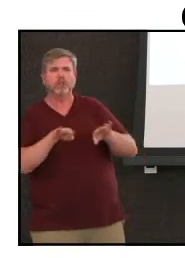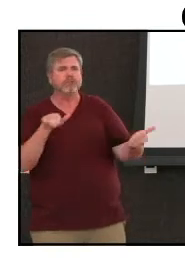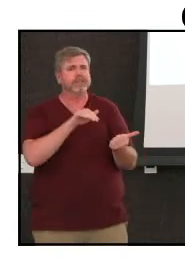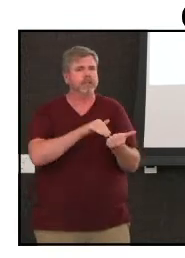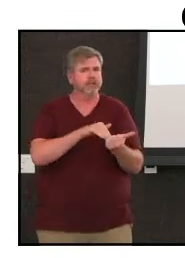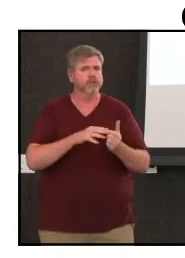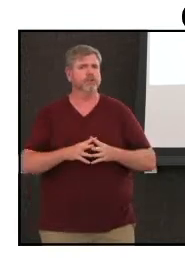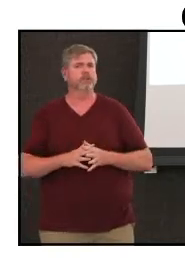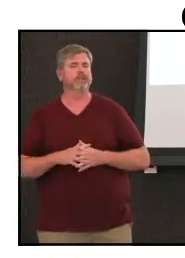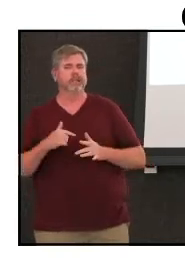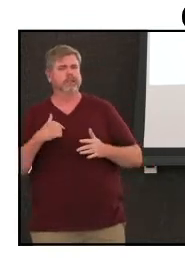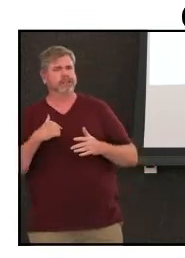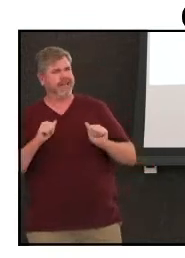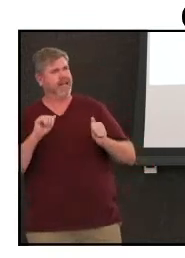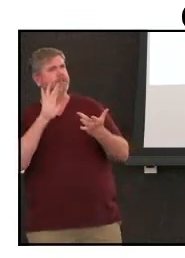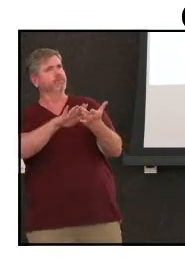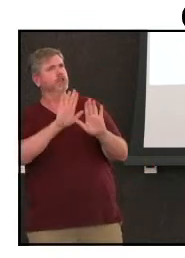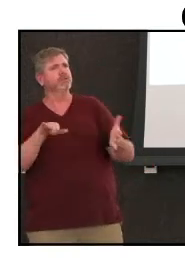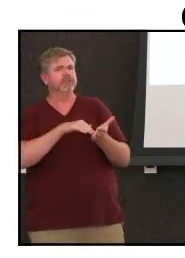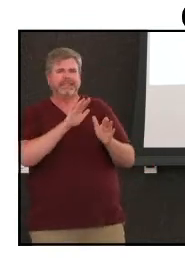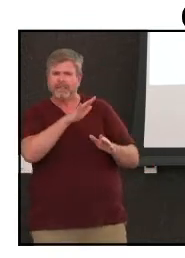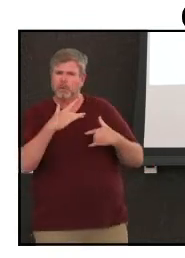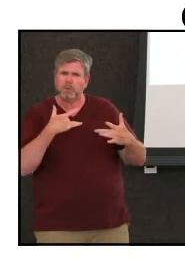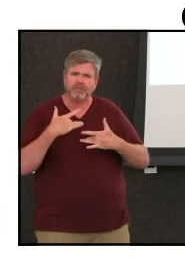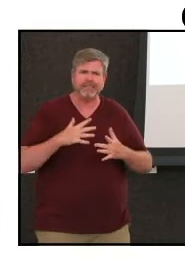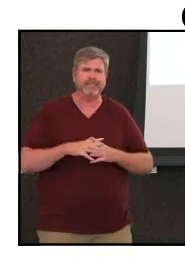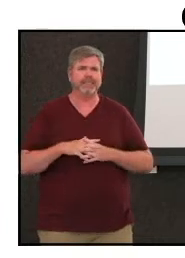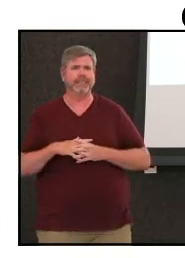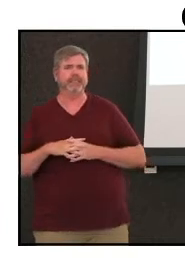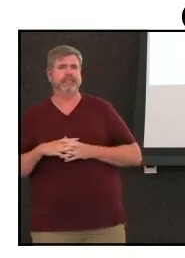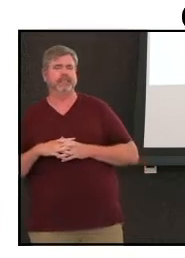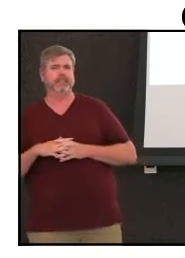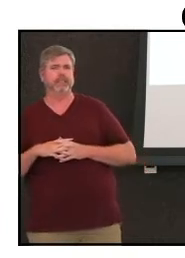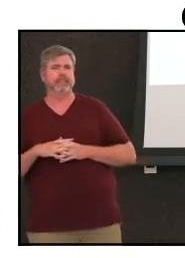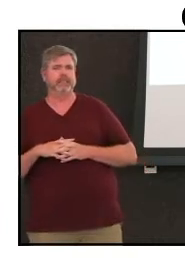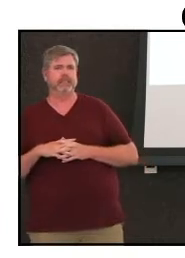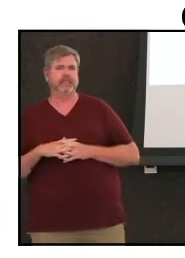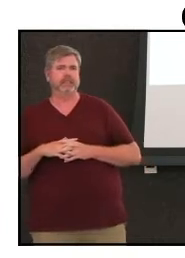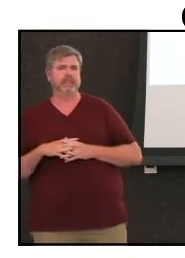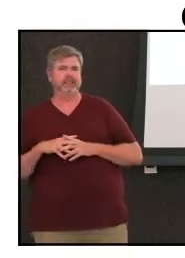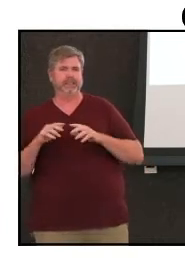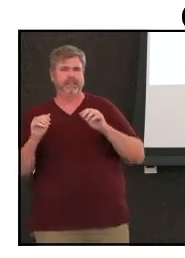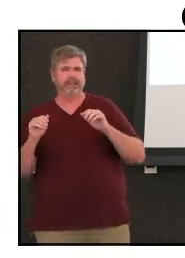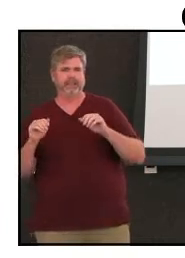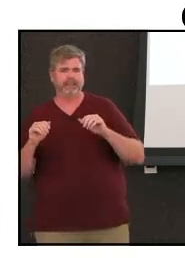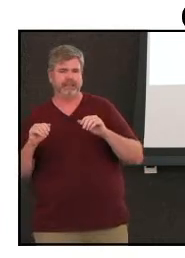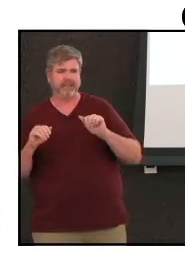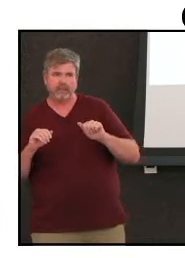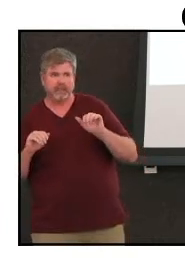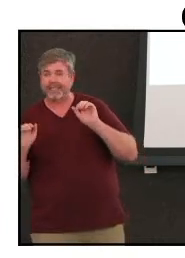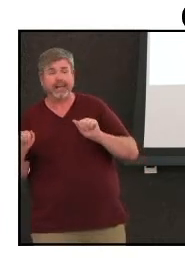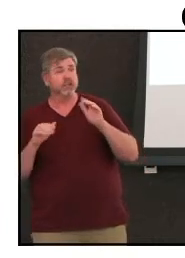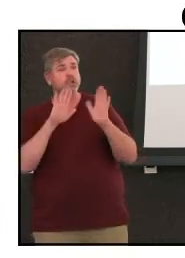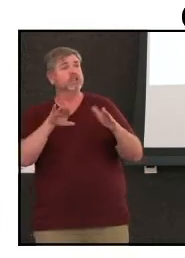room. And then please don't be alarmed when your child's doctor asks you to leave the room so that they can talk to your child on their